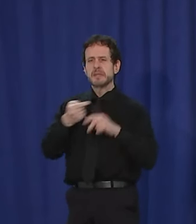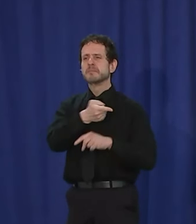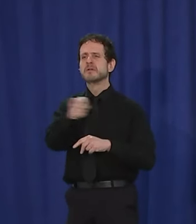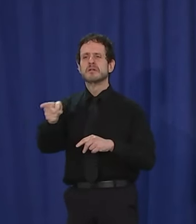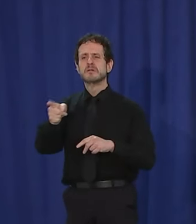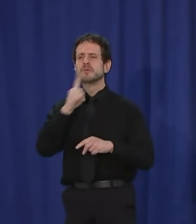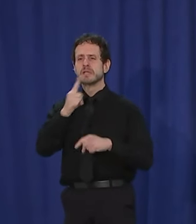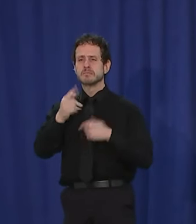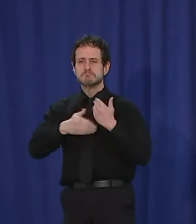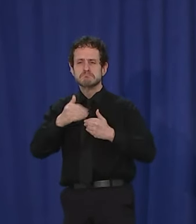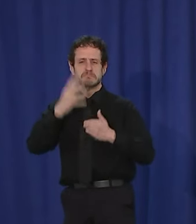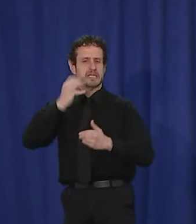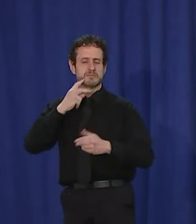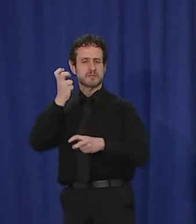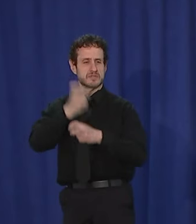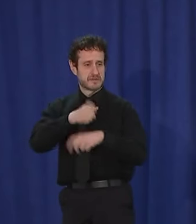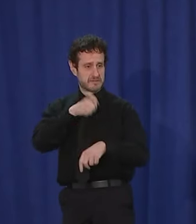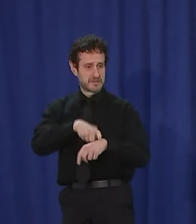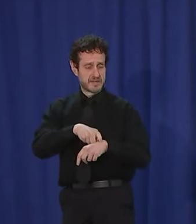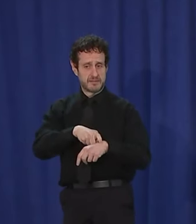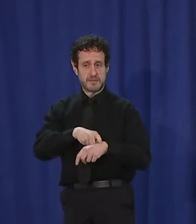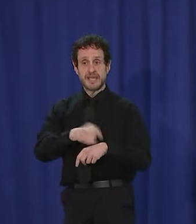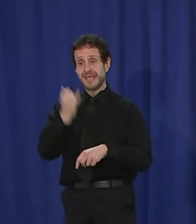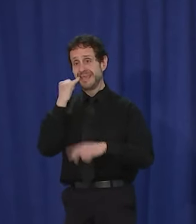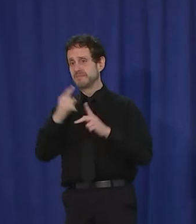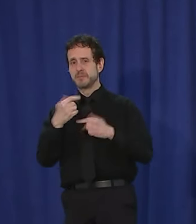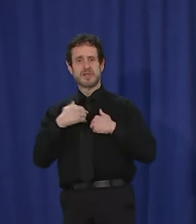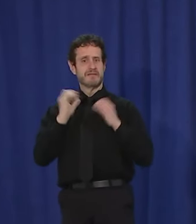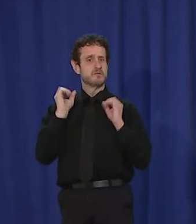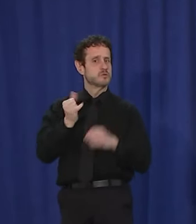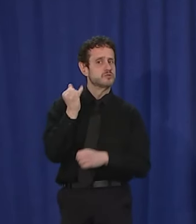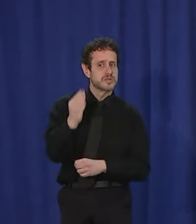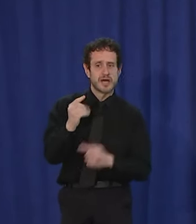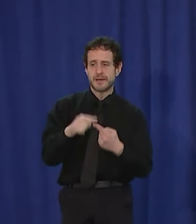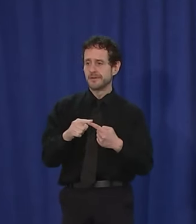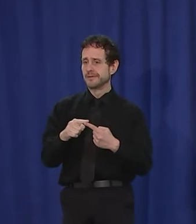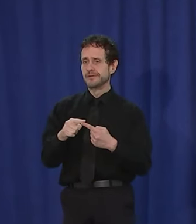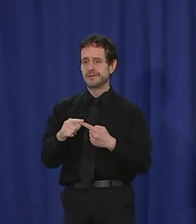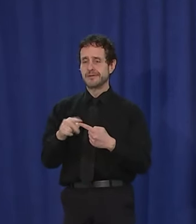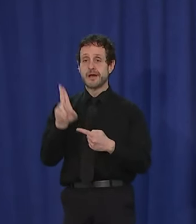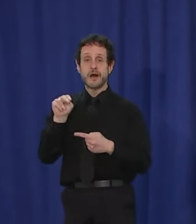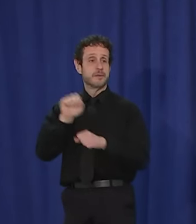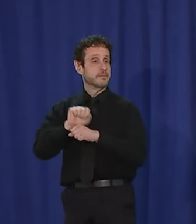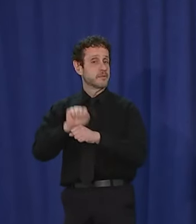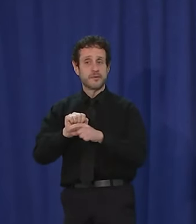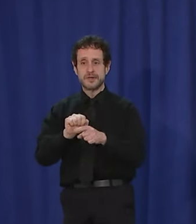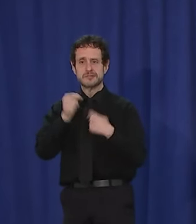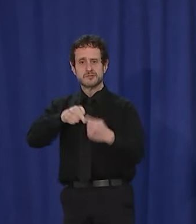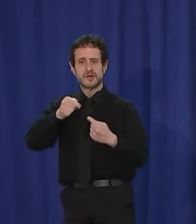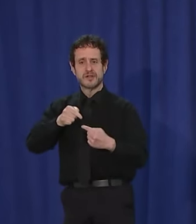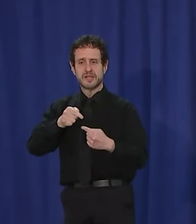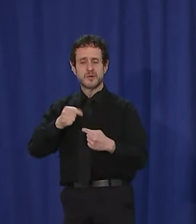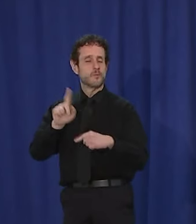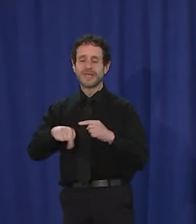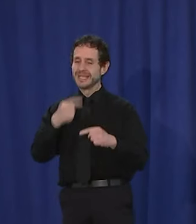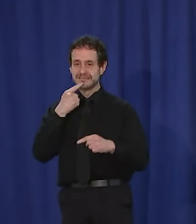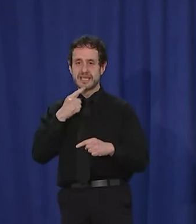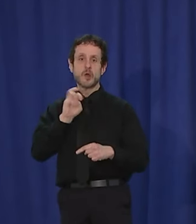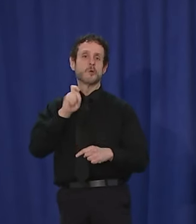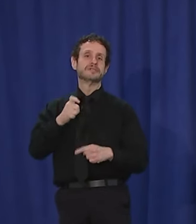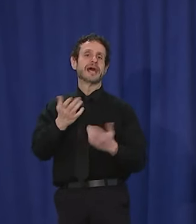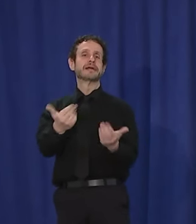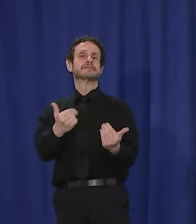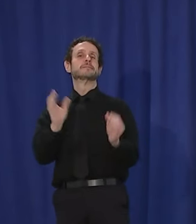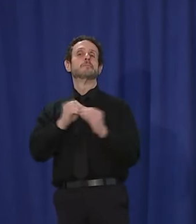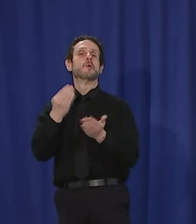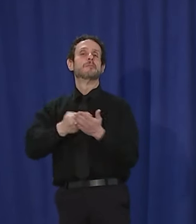weather it and not say to folks who are out of work, unemployed, really struggling, by the way, give us more of your money. Now,